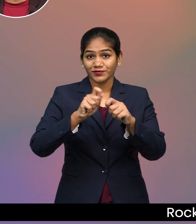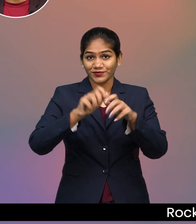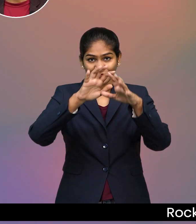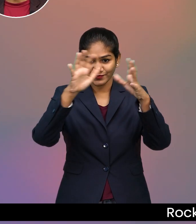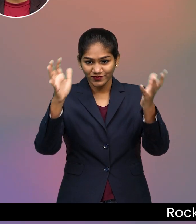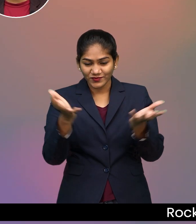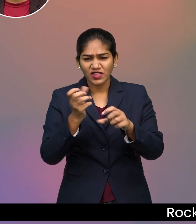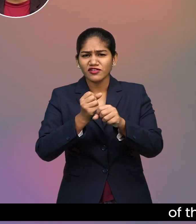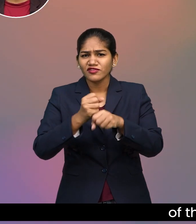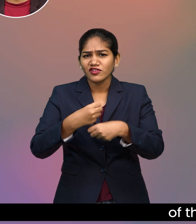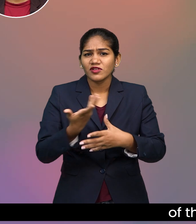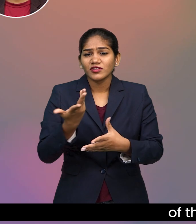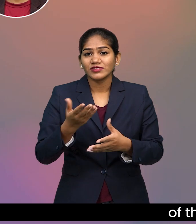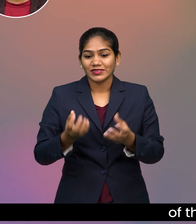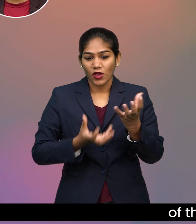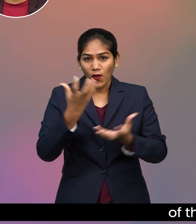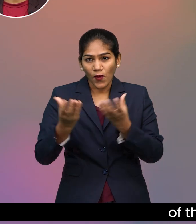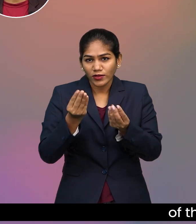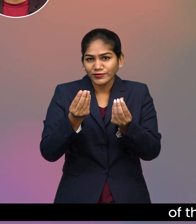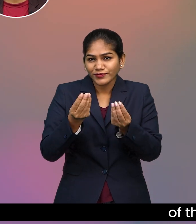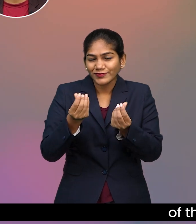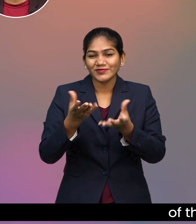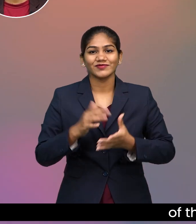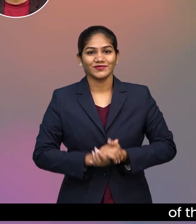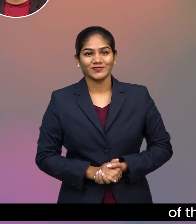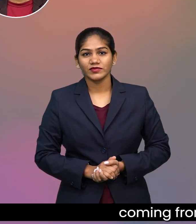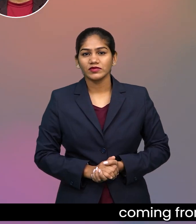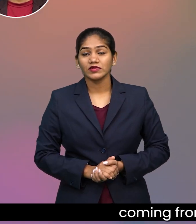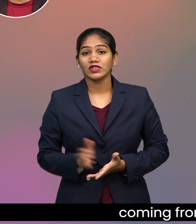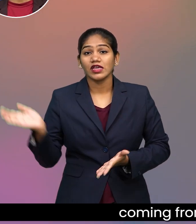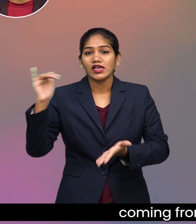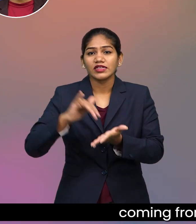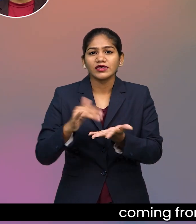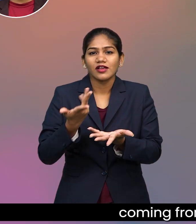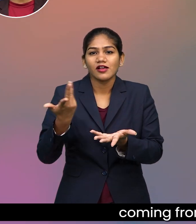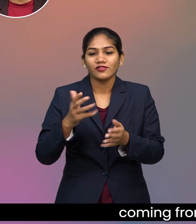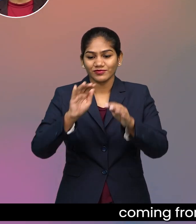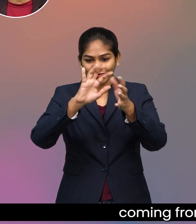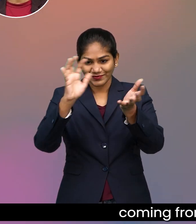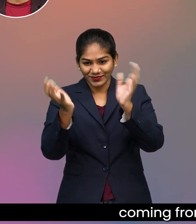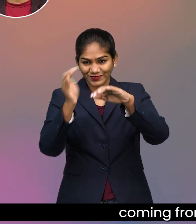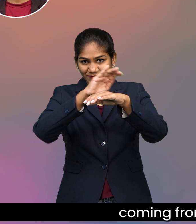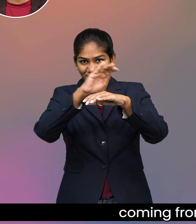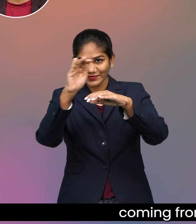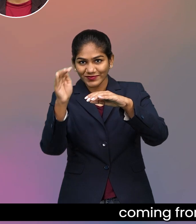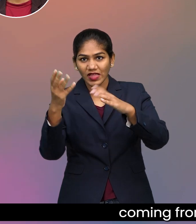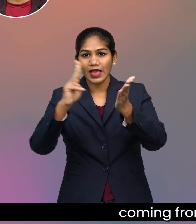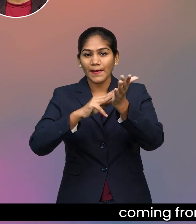Rocks were formed out of the molten material coming from the mantle of the Earth.